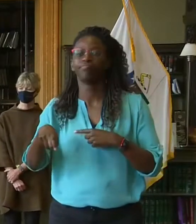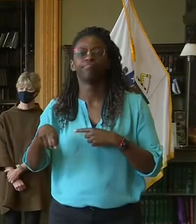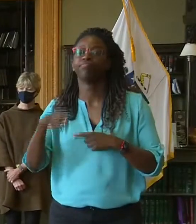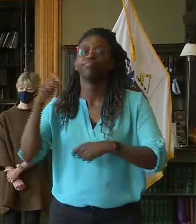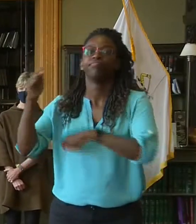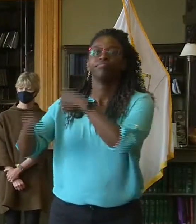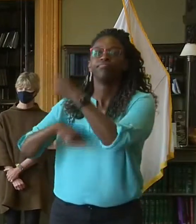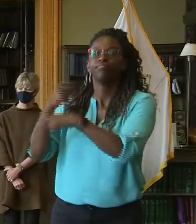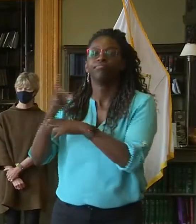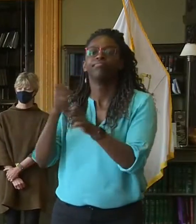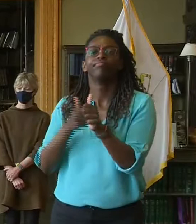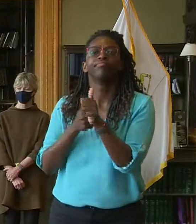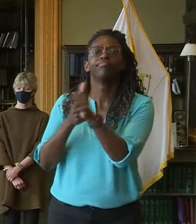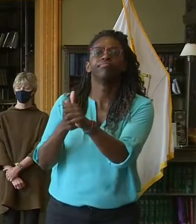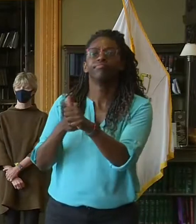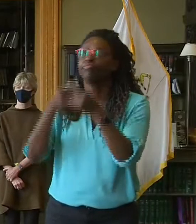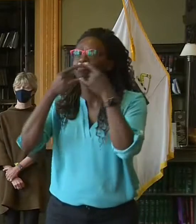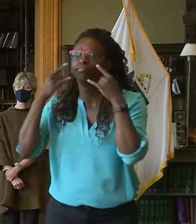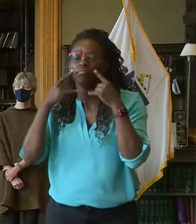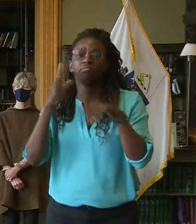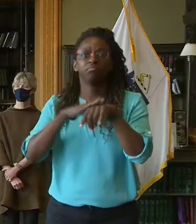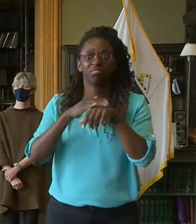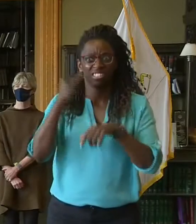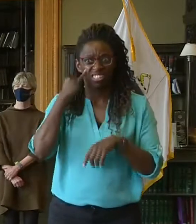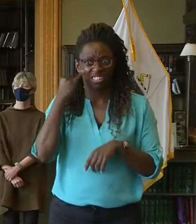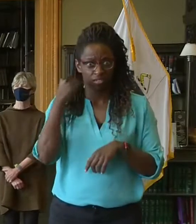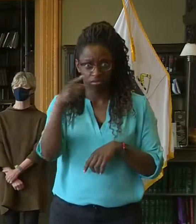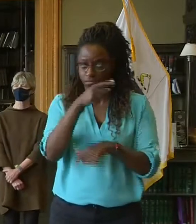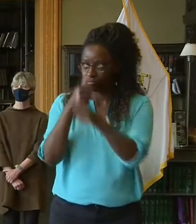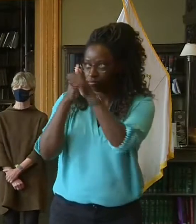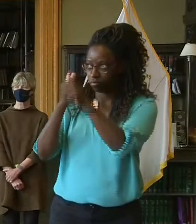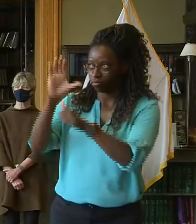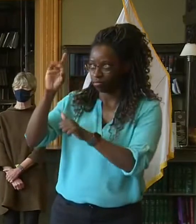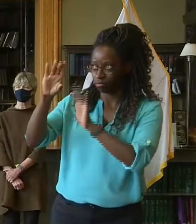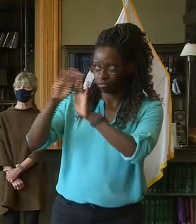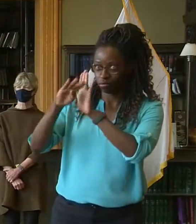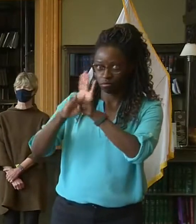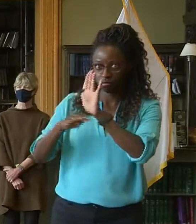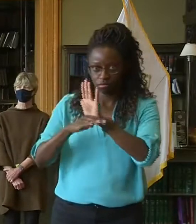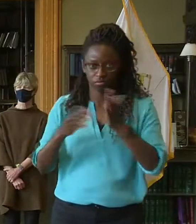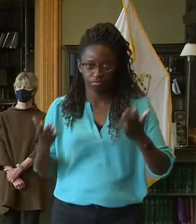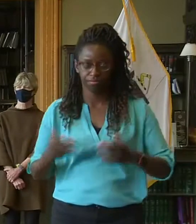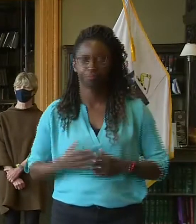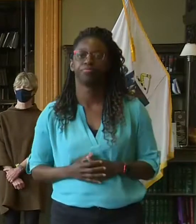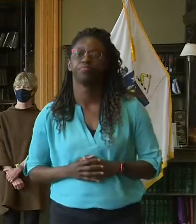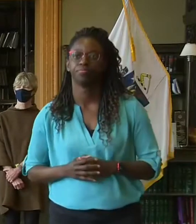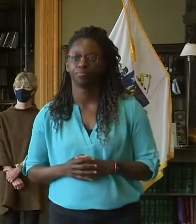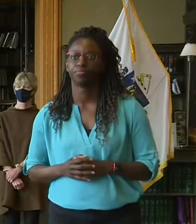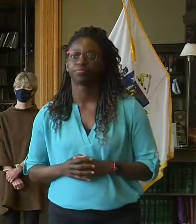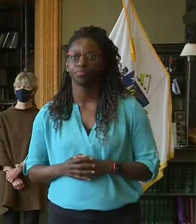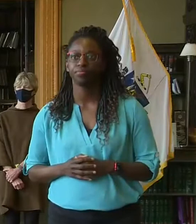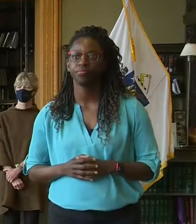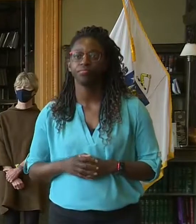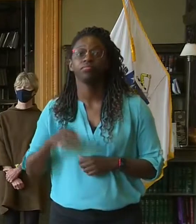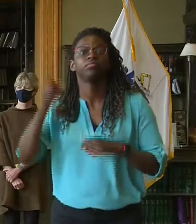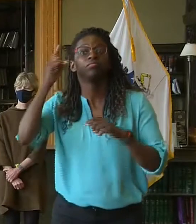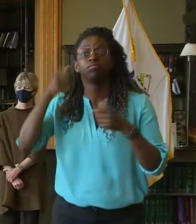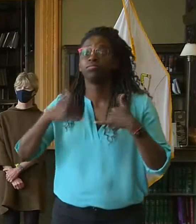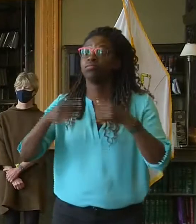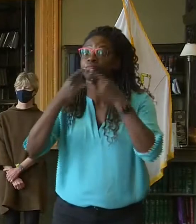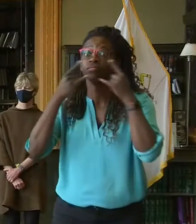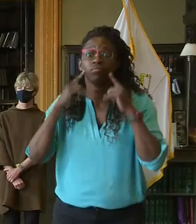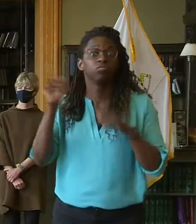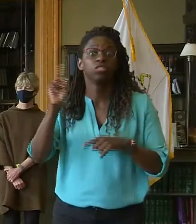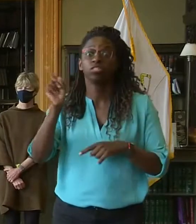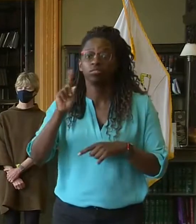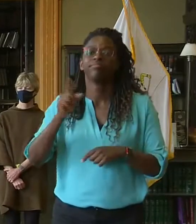CDC's recent updated guidance. Face coverings will still be required on public and private transportation systems